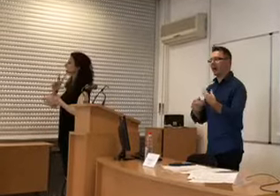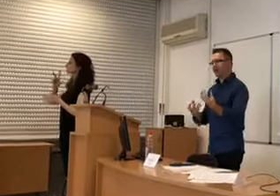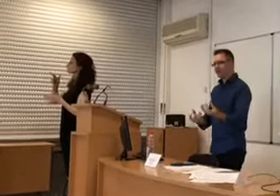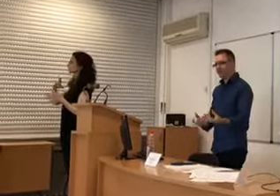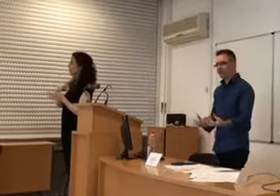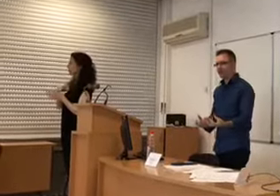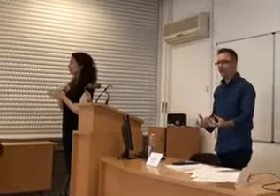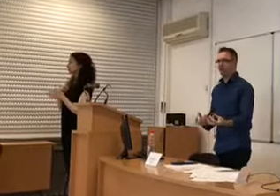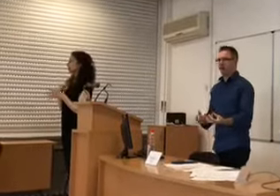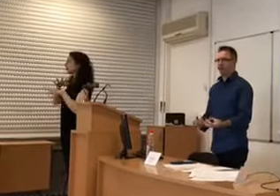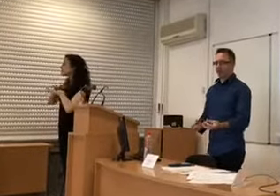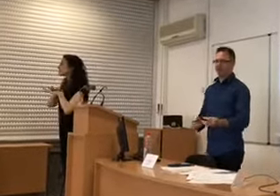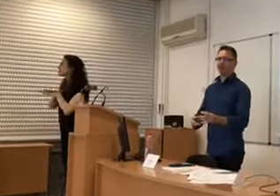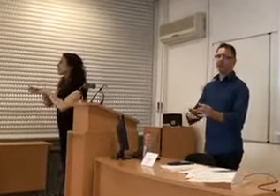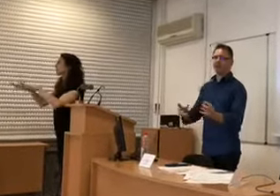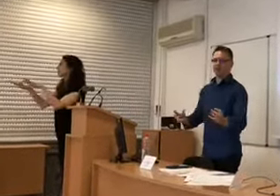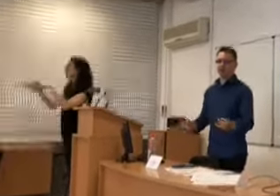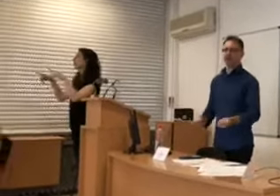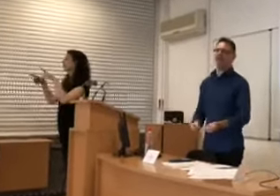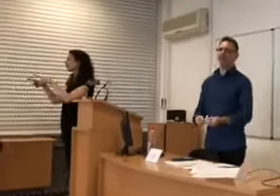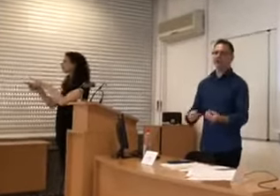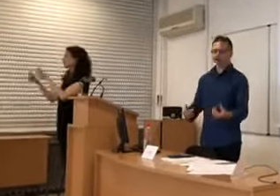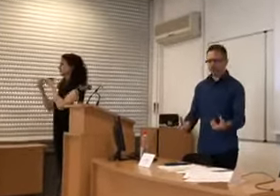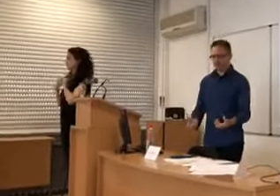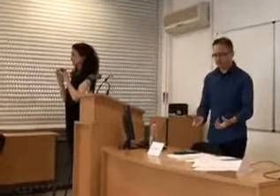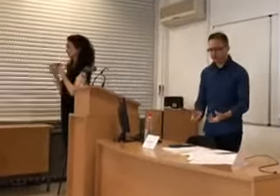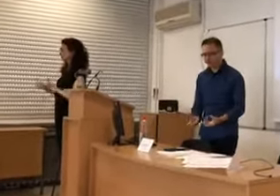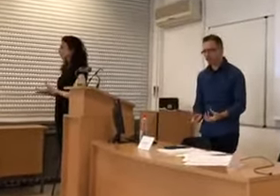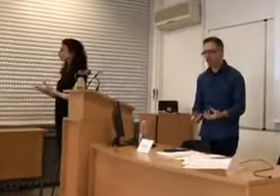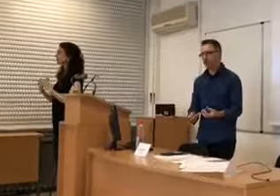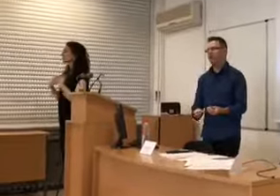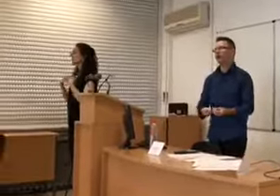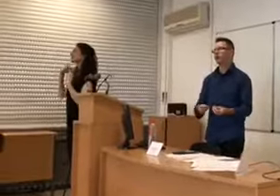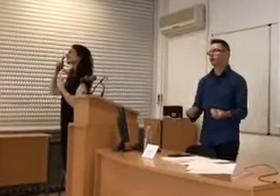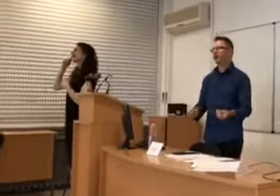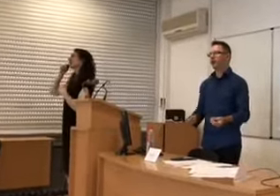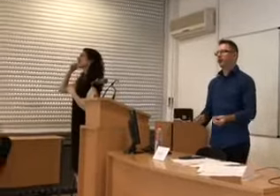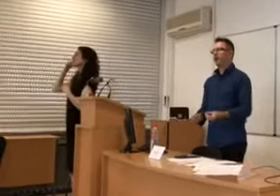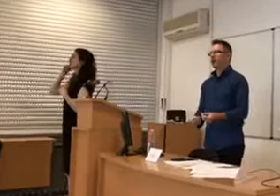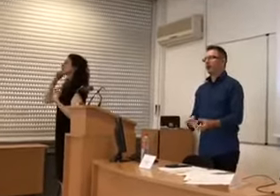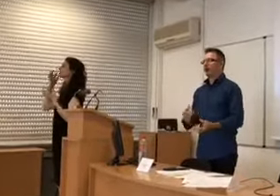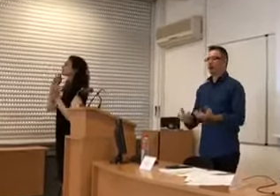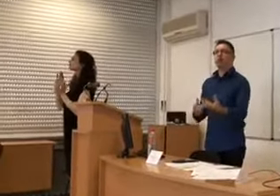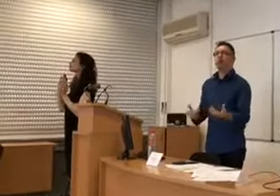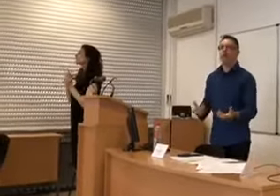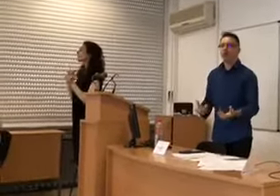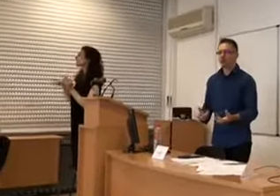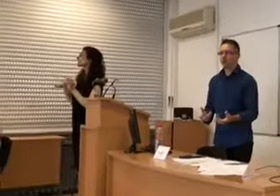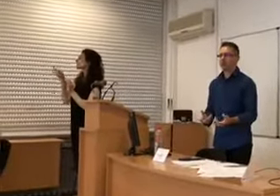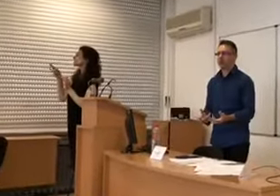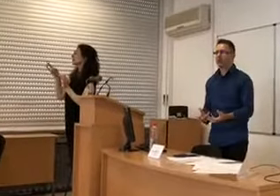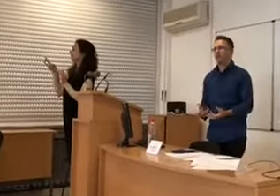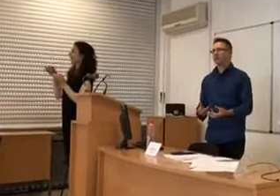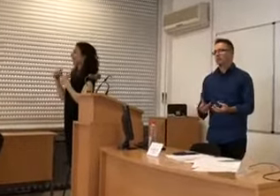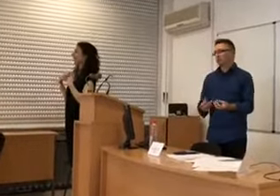our identity, and this freedom of identity construction actually